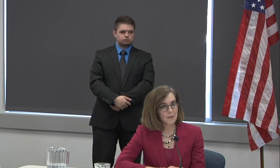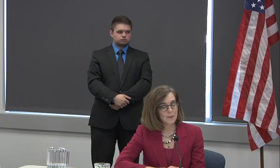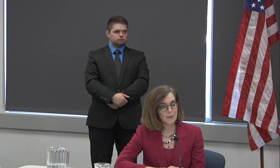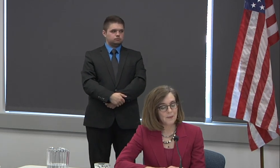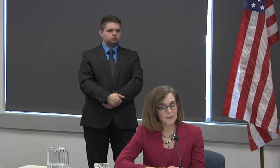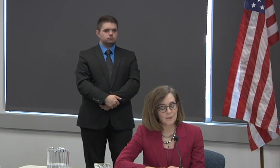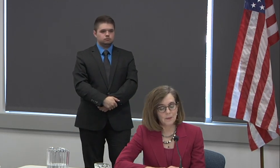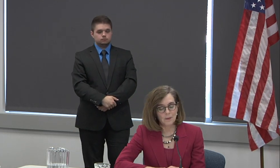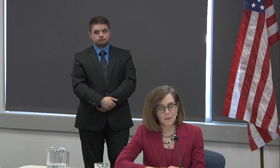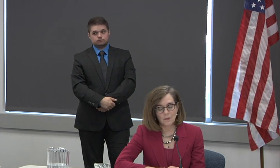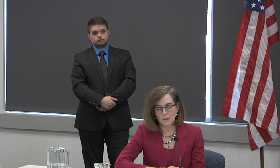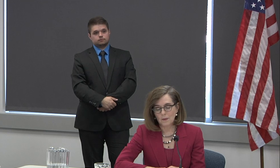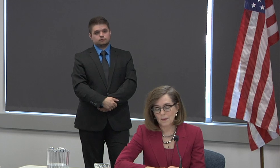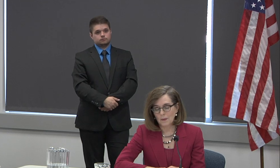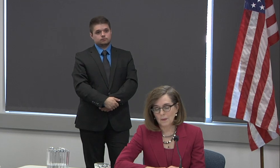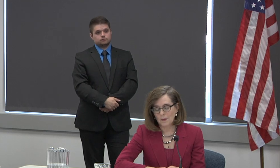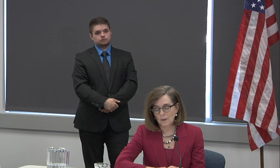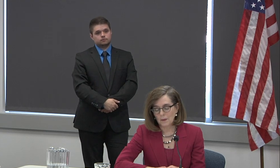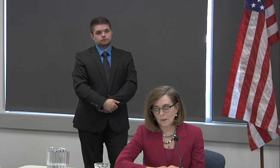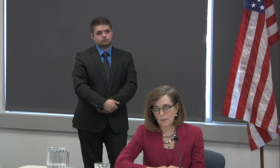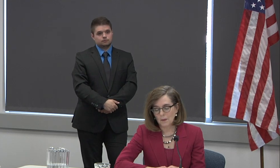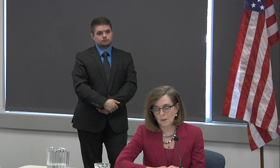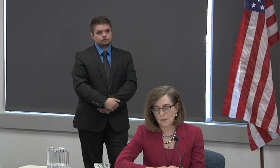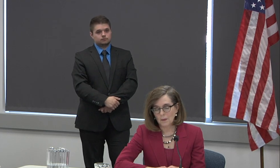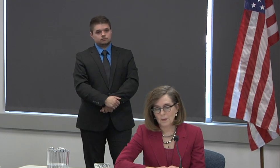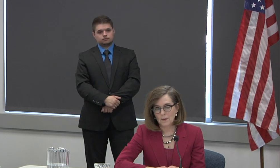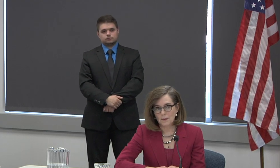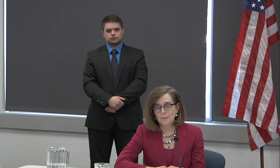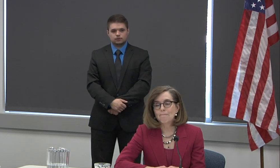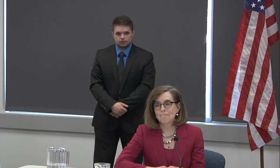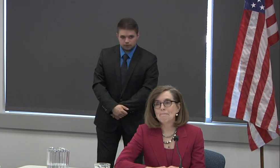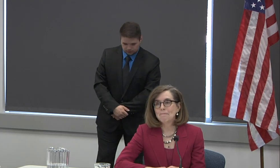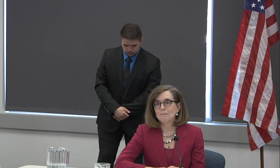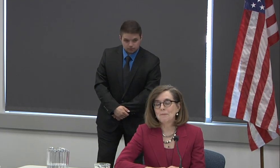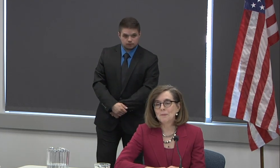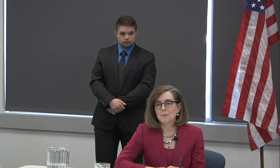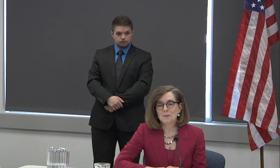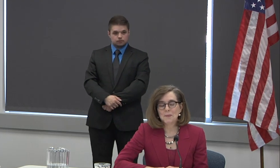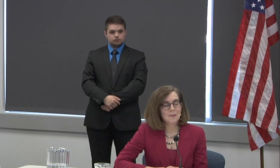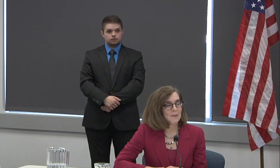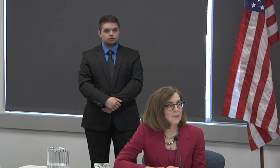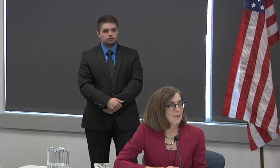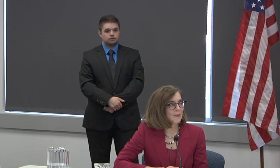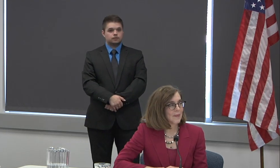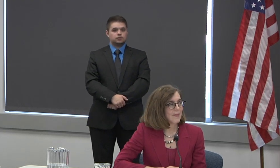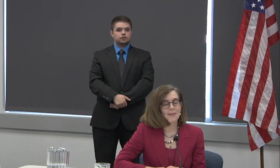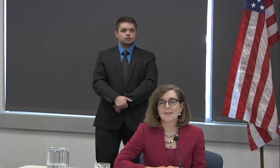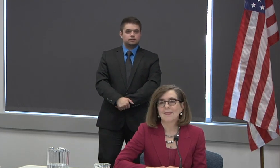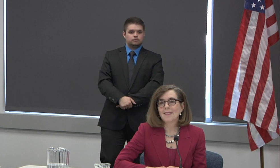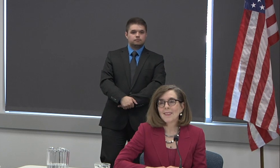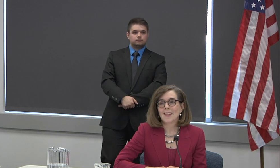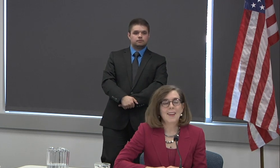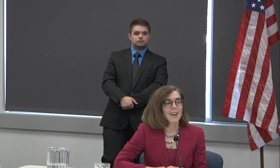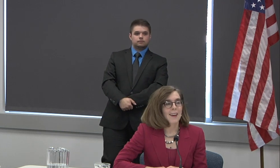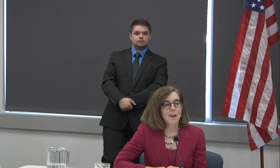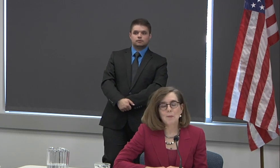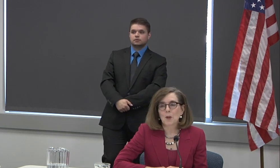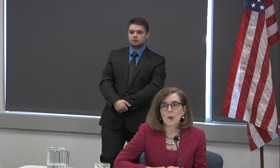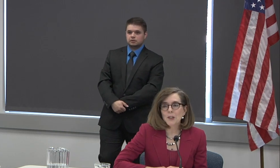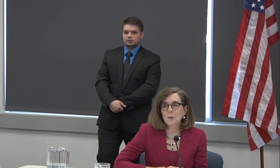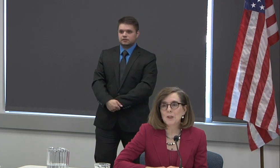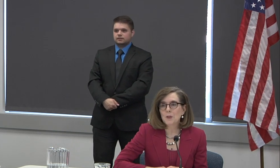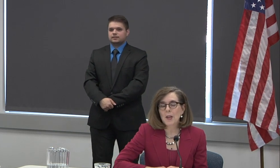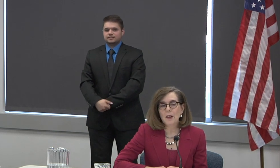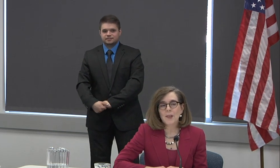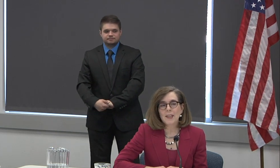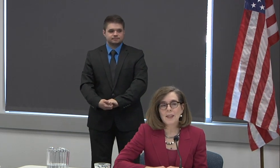Governor Brown, do you have any idea of what counties could qualify to reopen on May 15th? The question was,